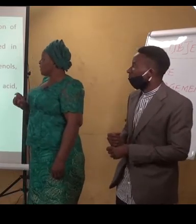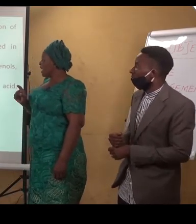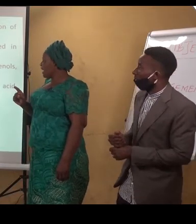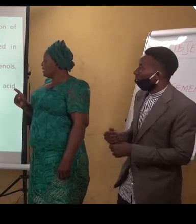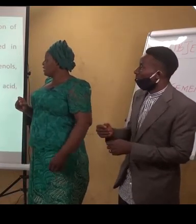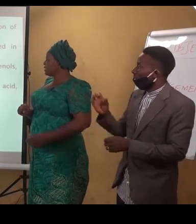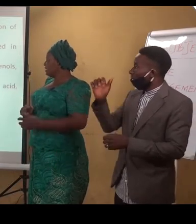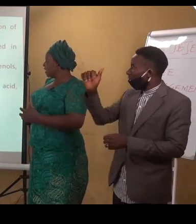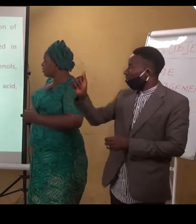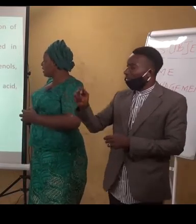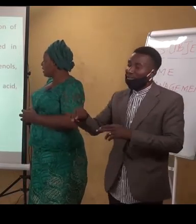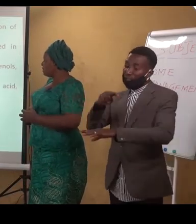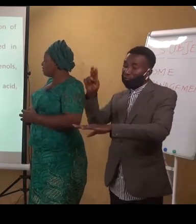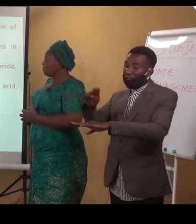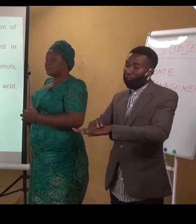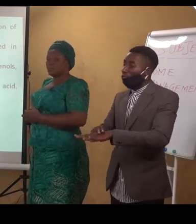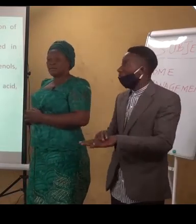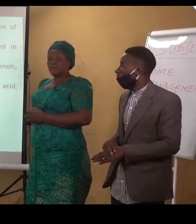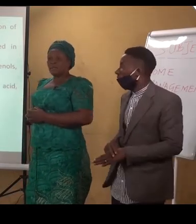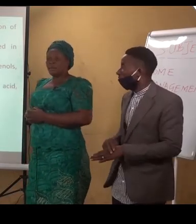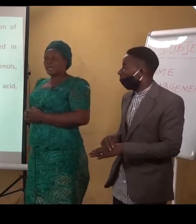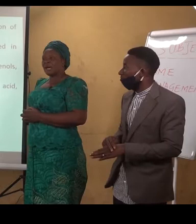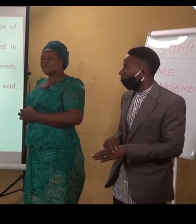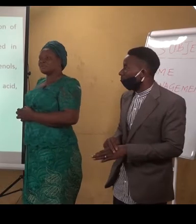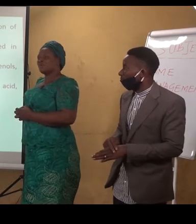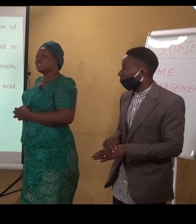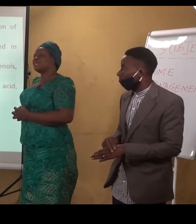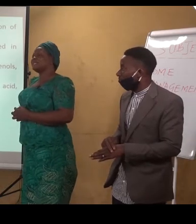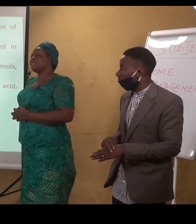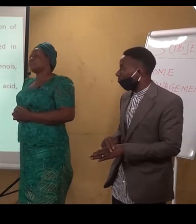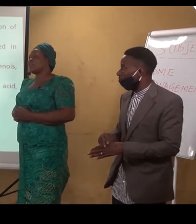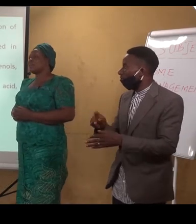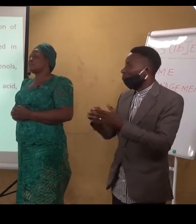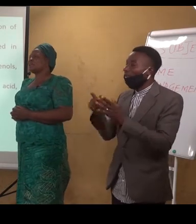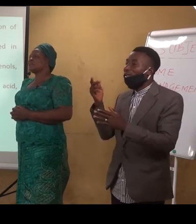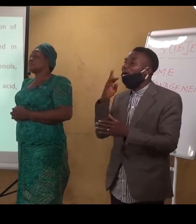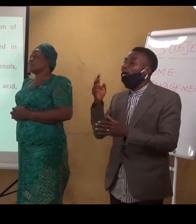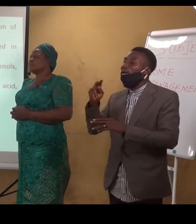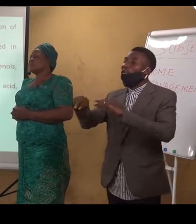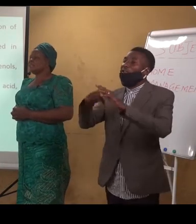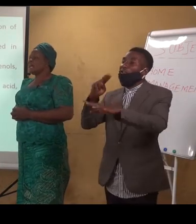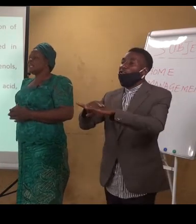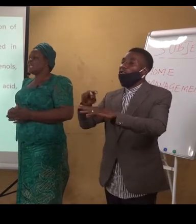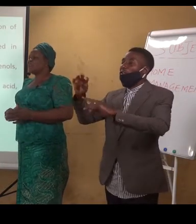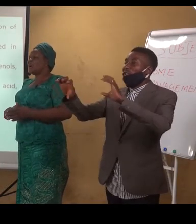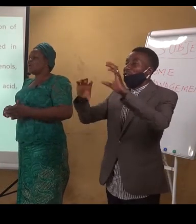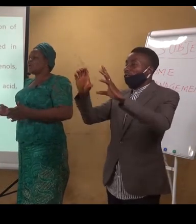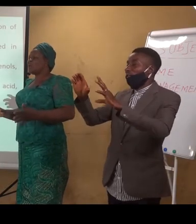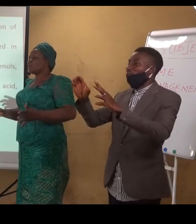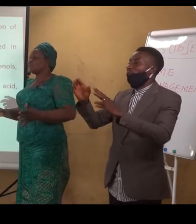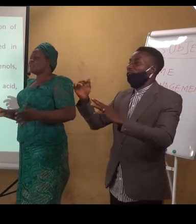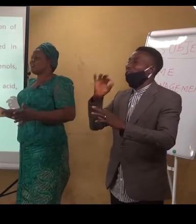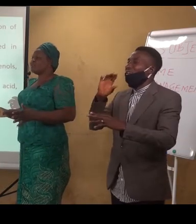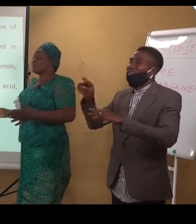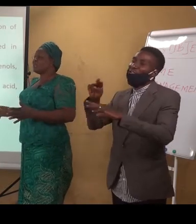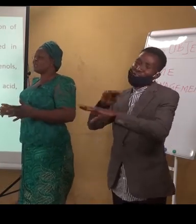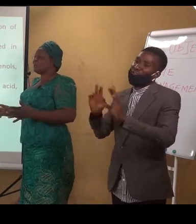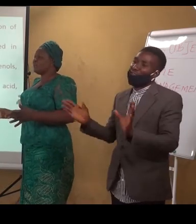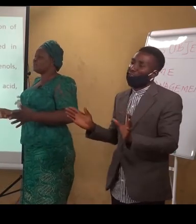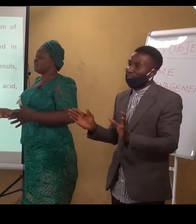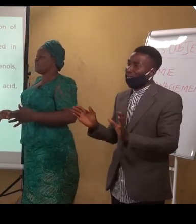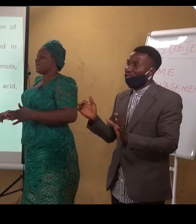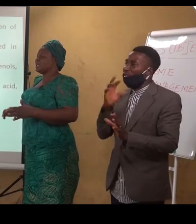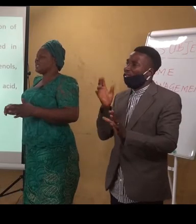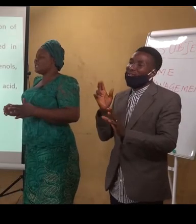food. A is natural chemicals. What are these natural chemicals? These are natural occurring. They have not